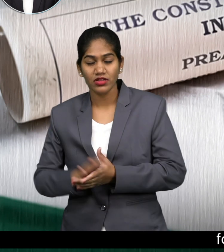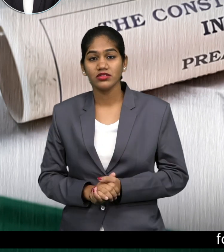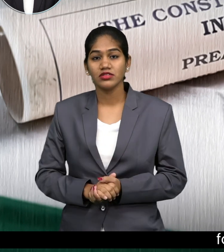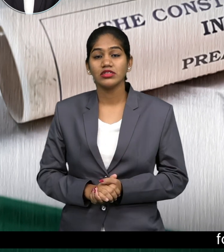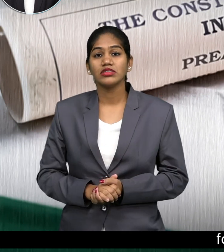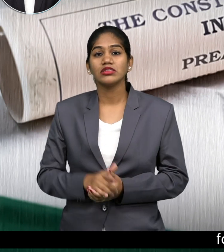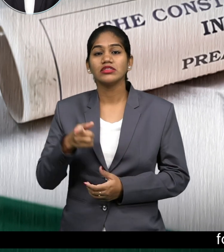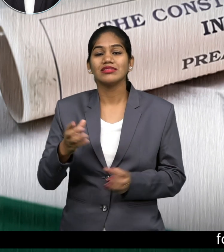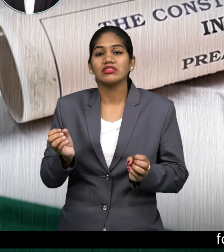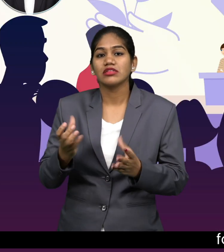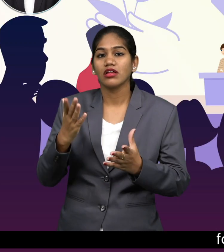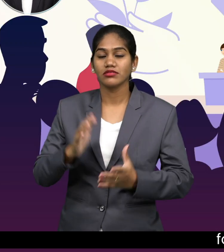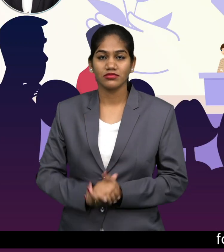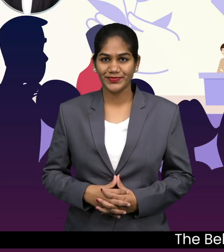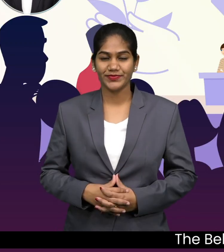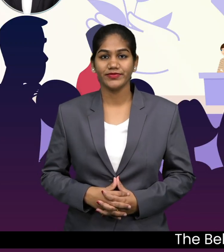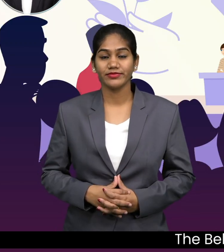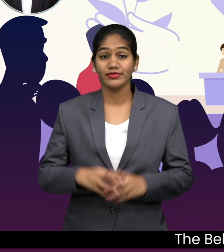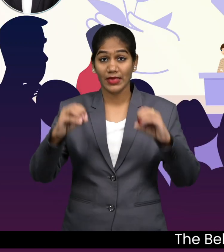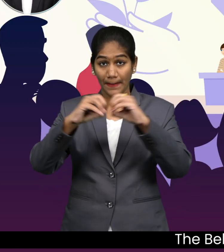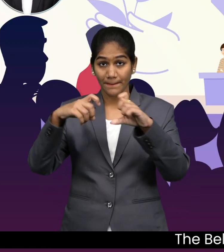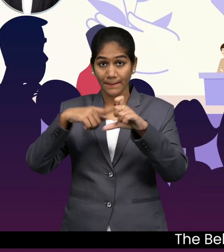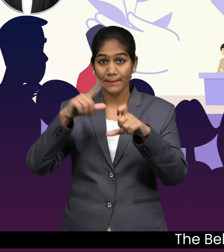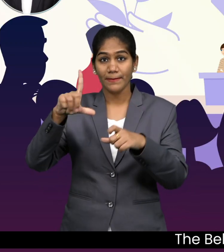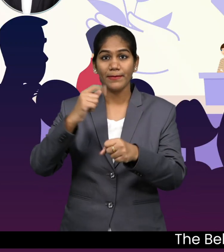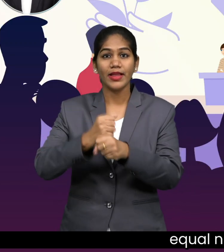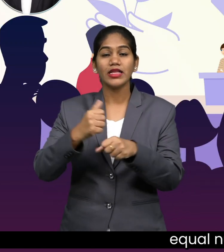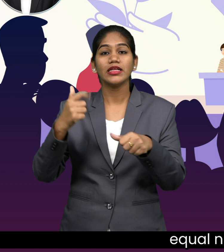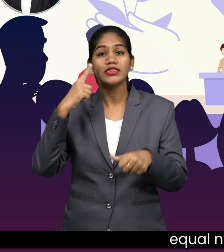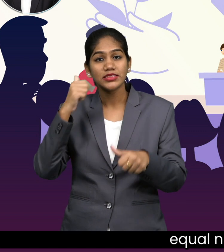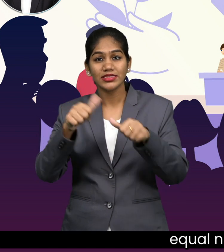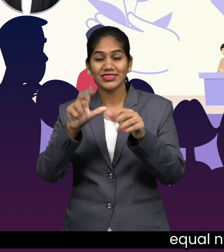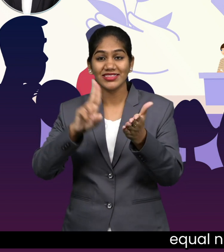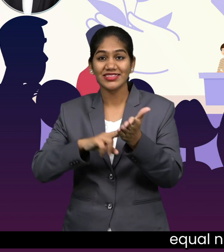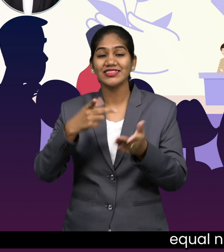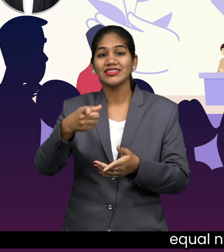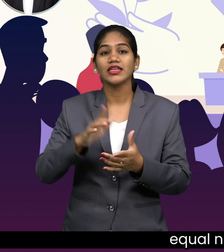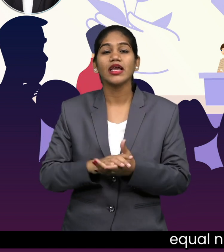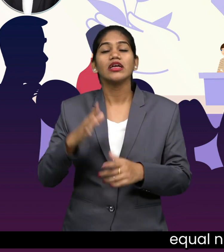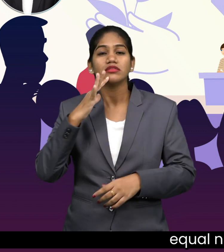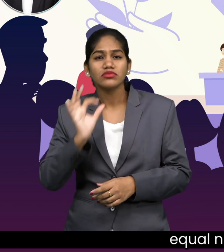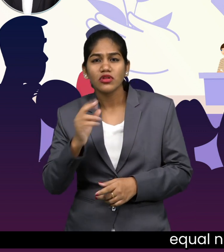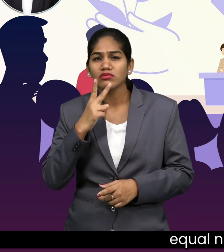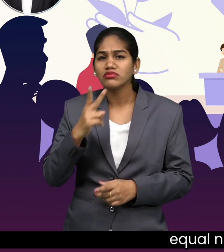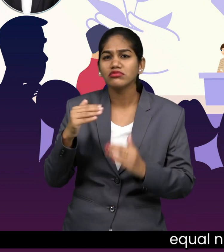coexistence. The Belgian model ensures equal numbers of Dutch